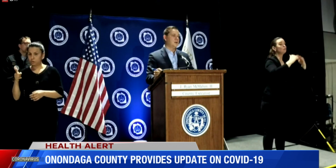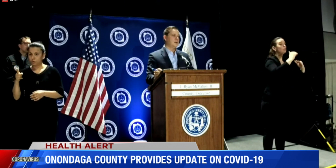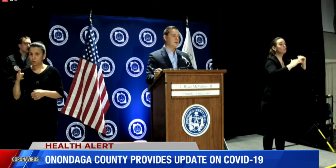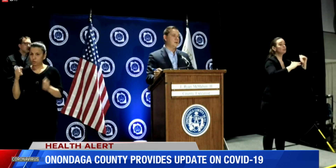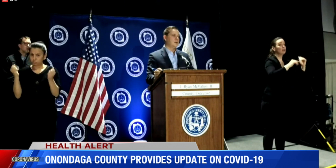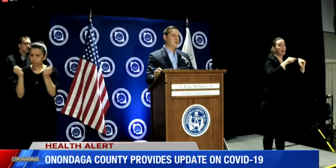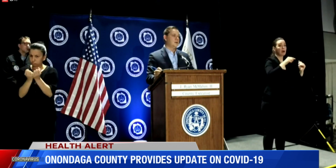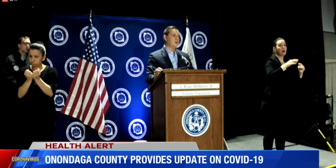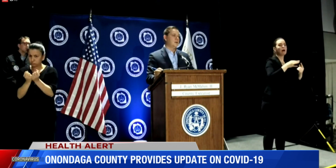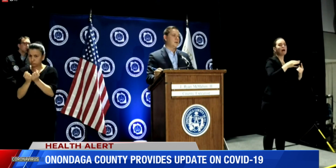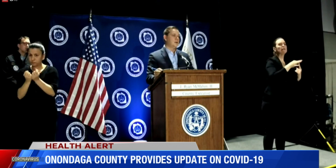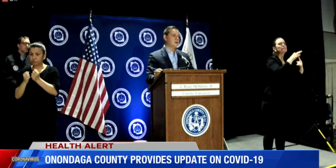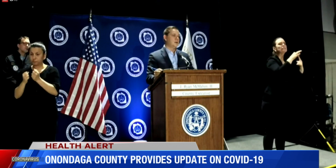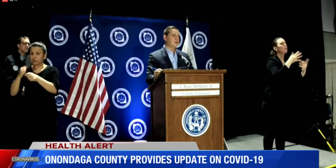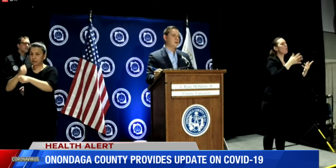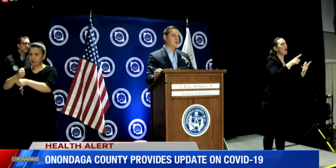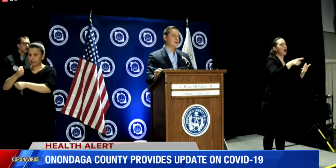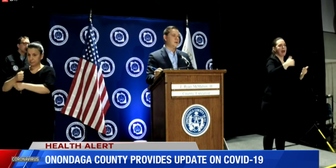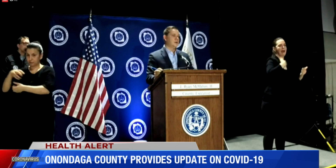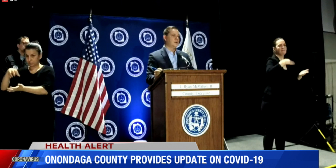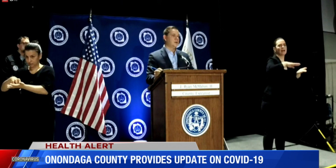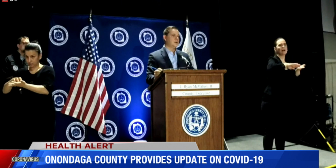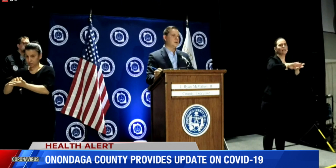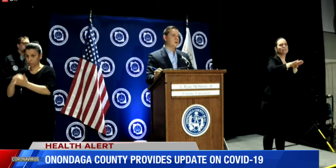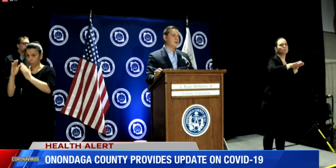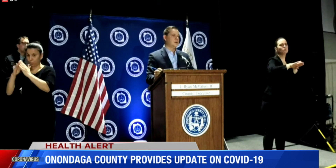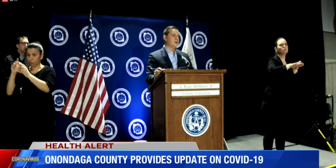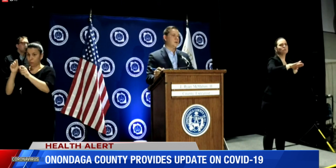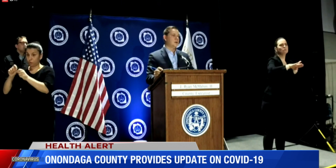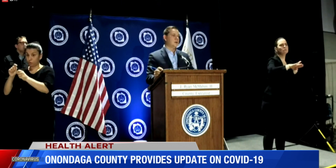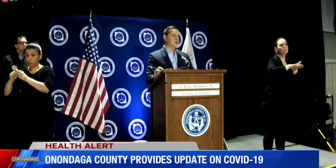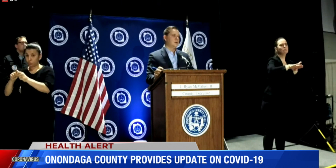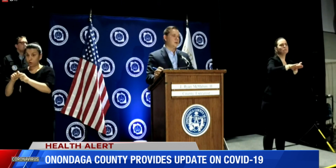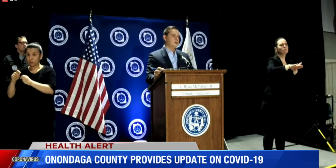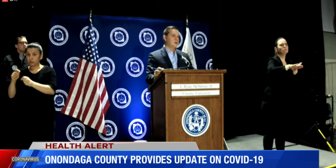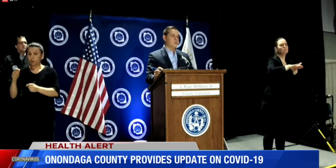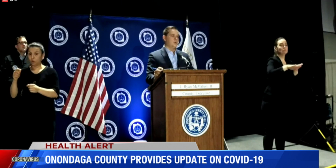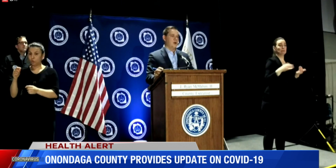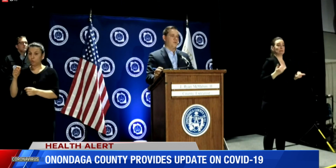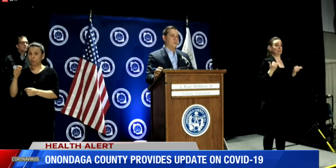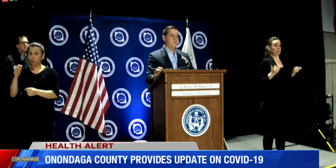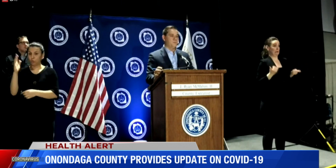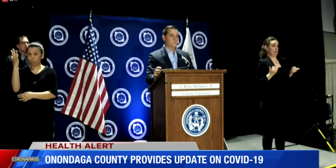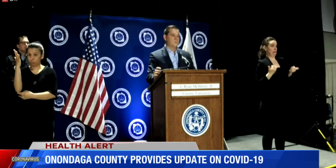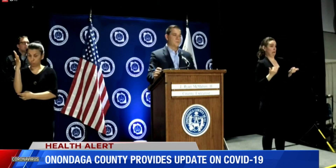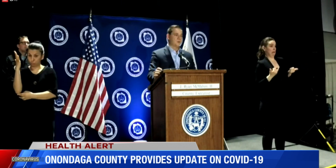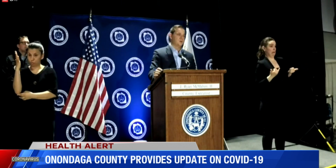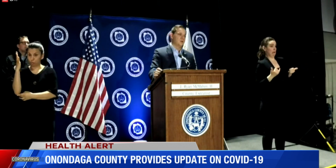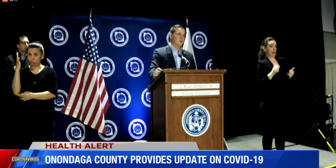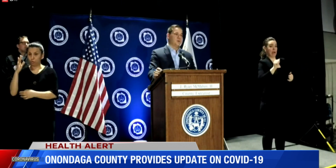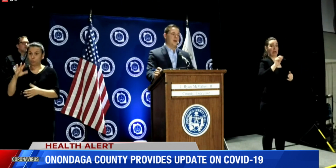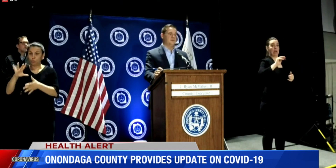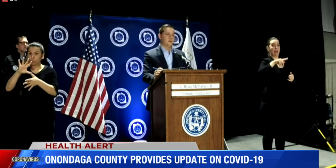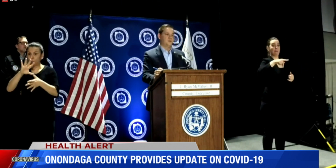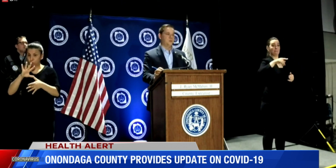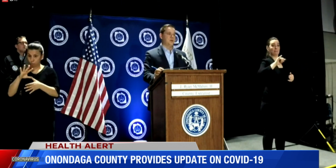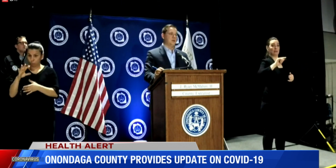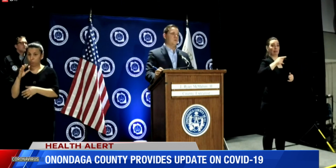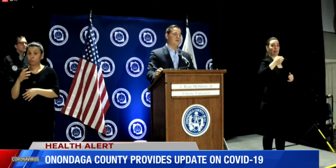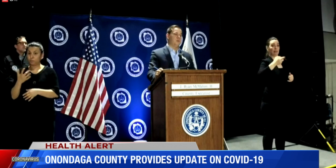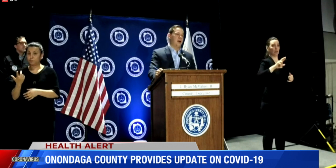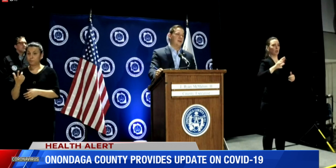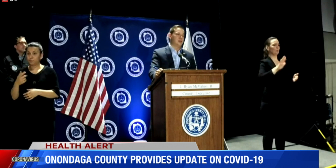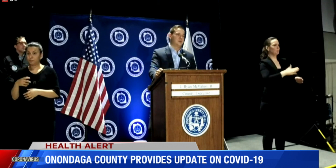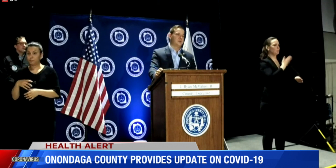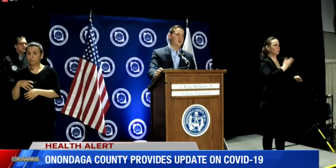on the amphitheater and some tree work along the West Shore Trail. What kind of exemption did that get? We're the government, and so we have if